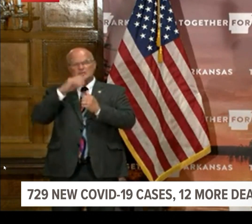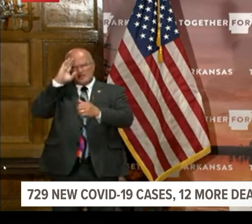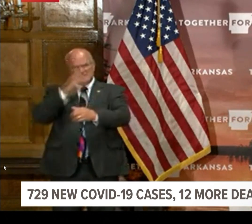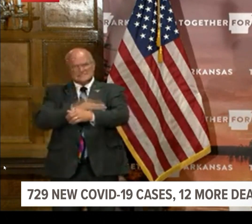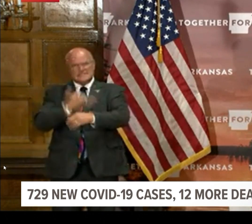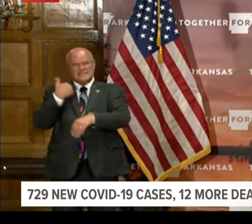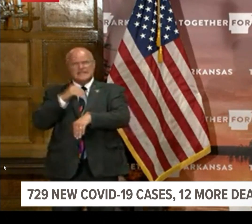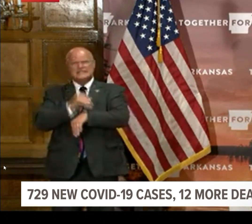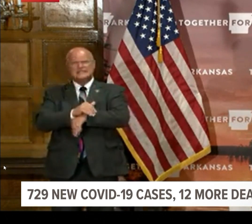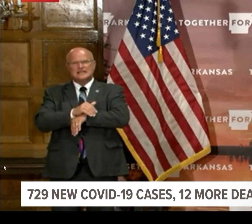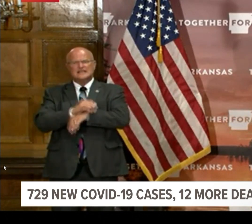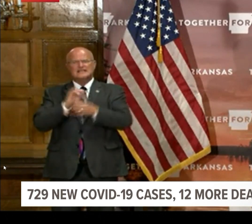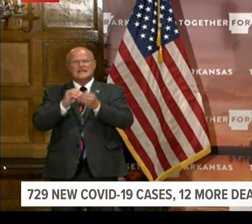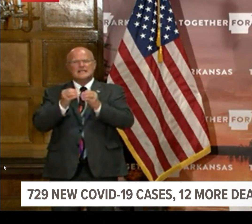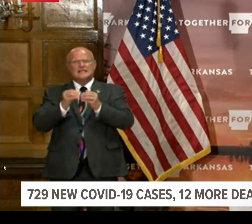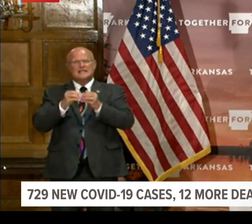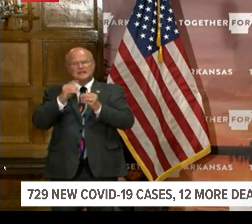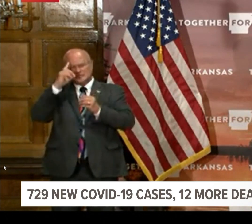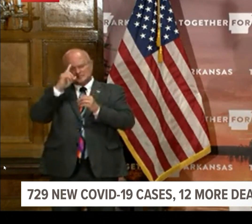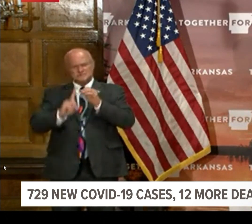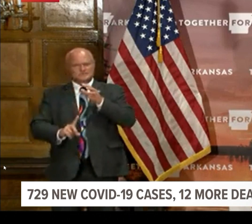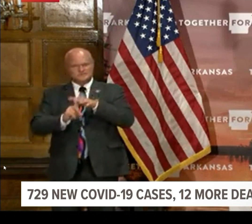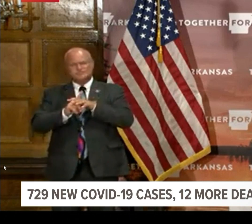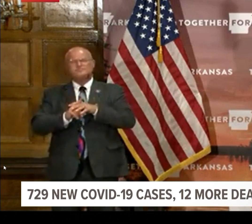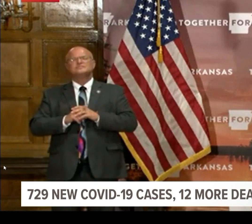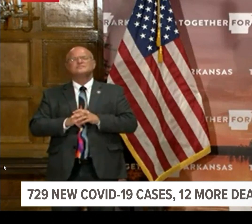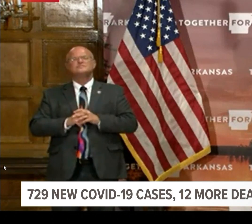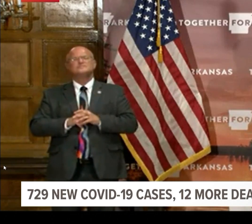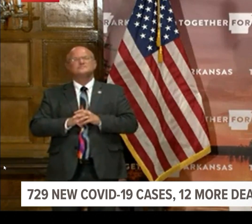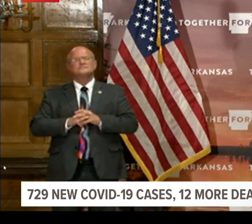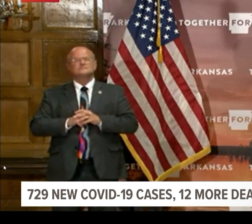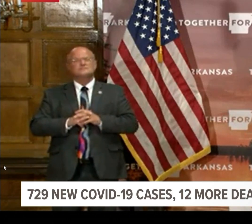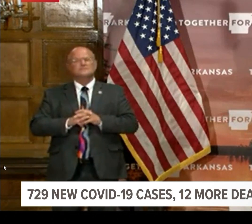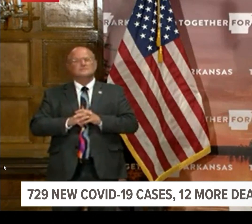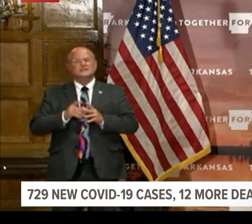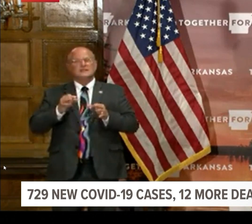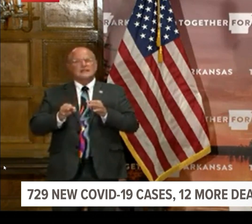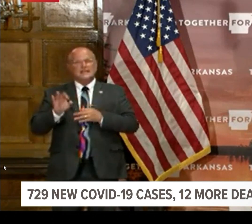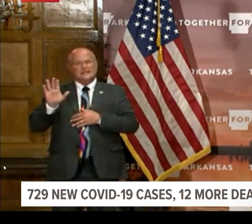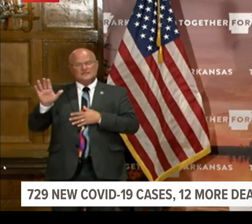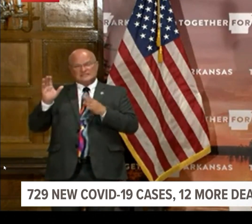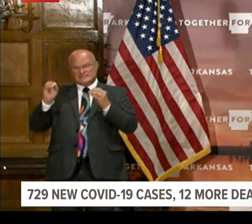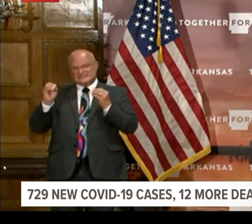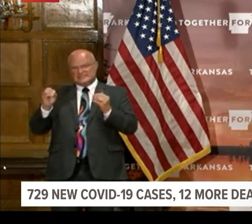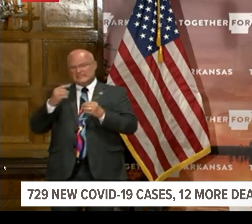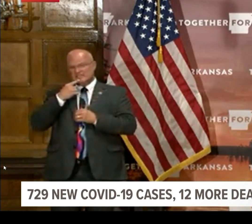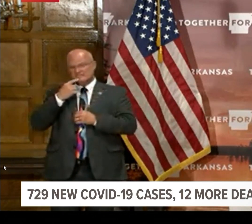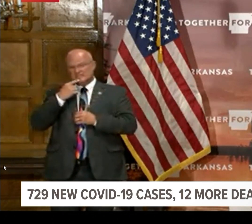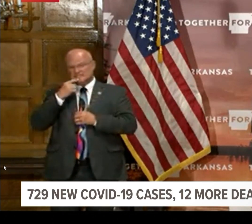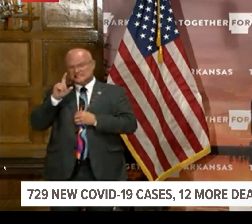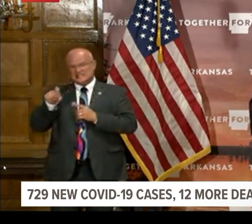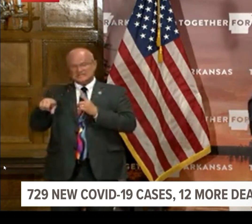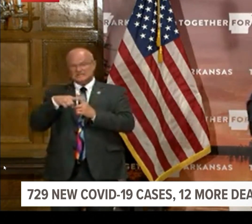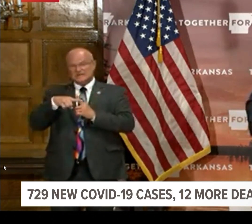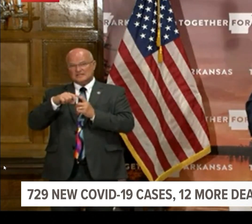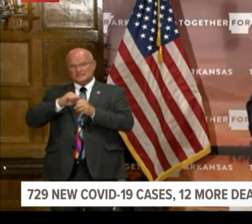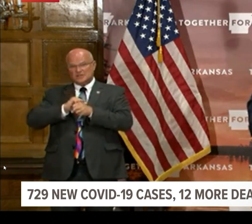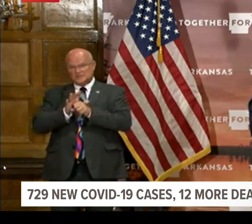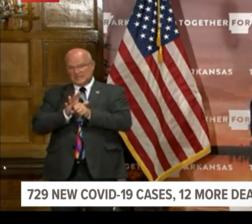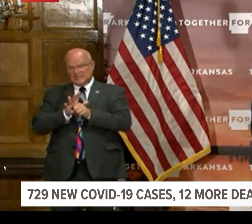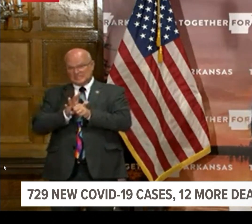so that's the number that's easiest in my head. If his teacher tests positive for